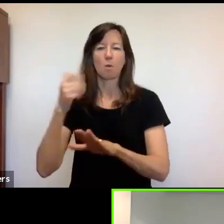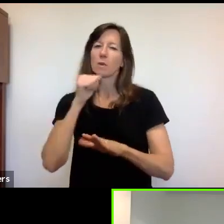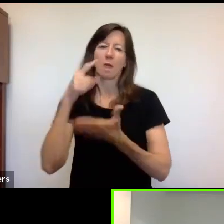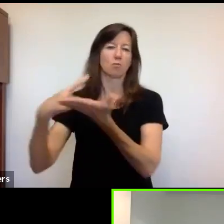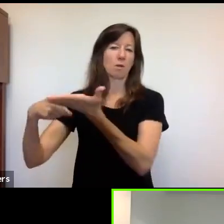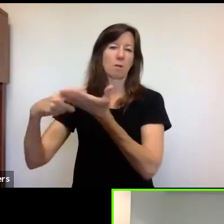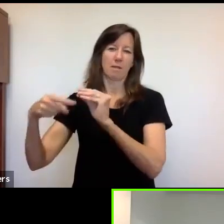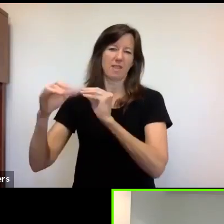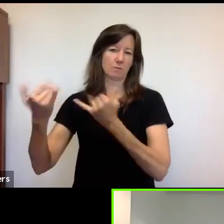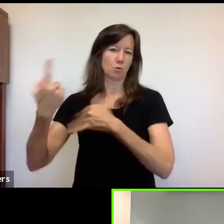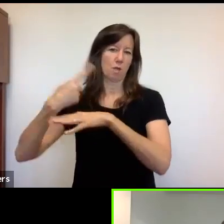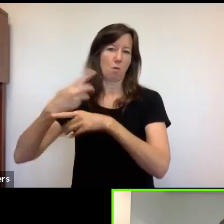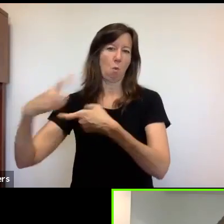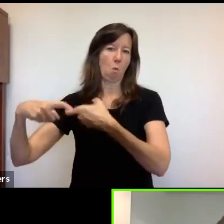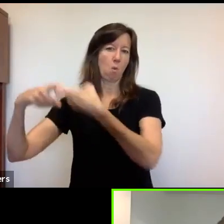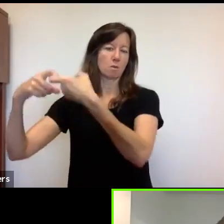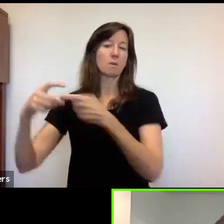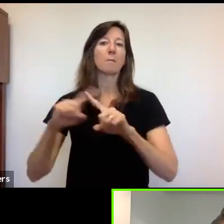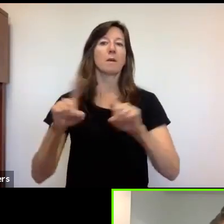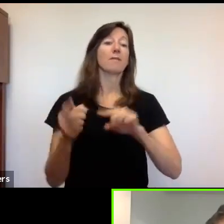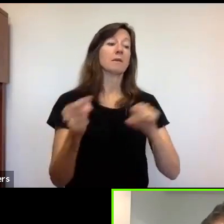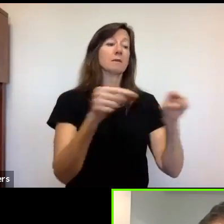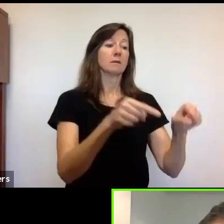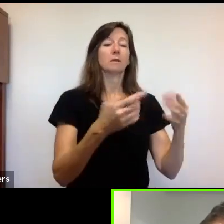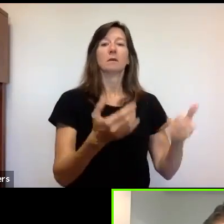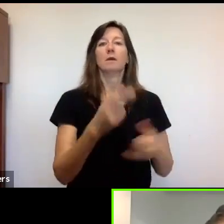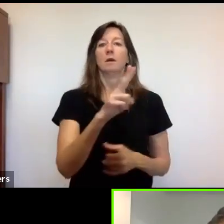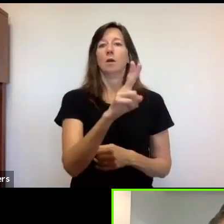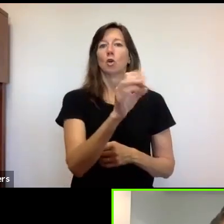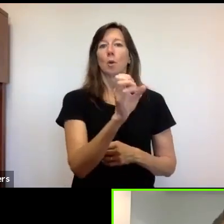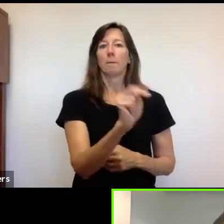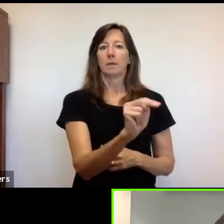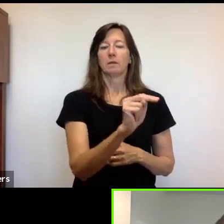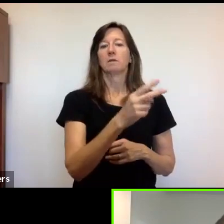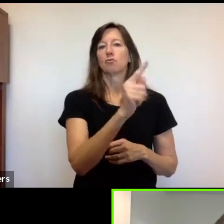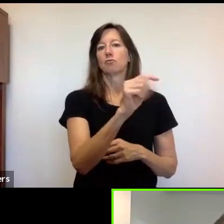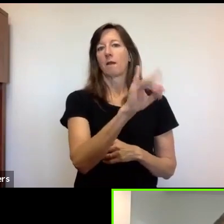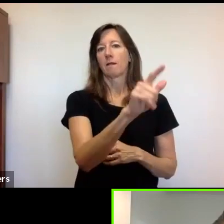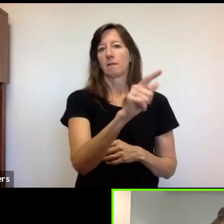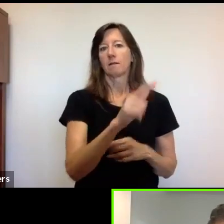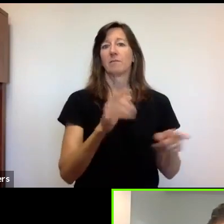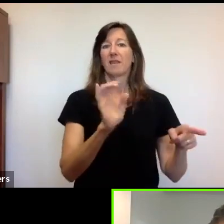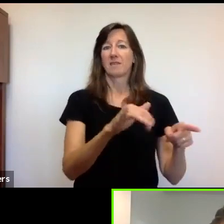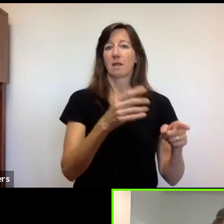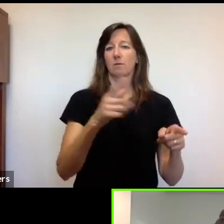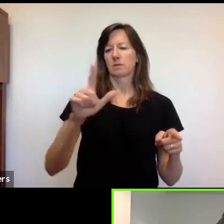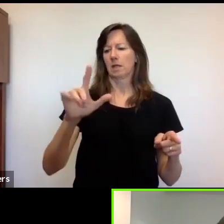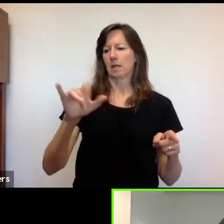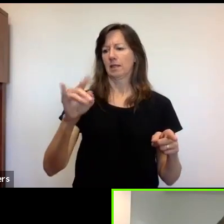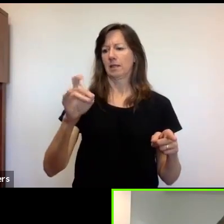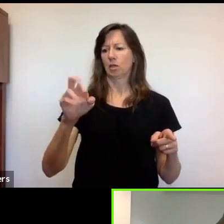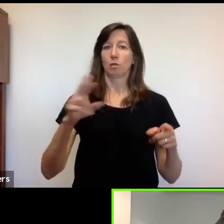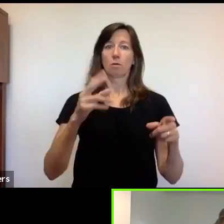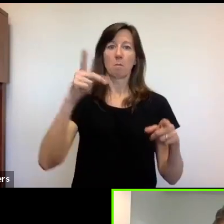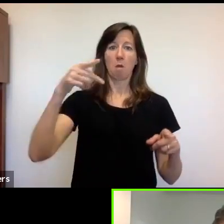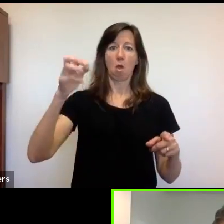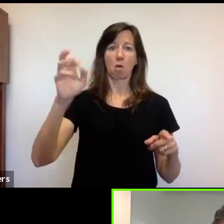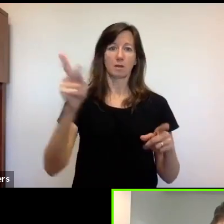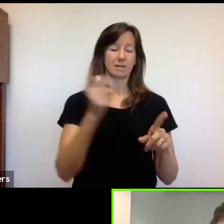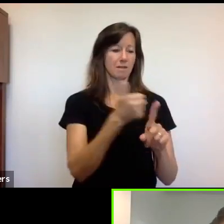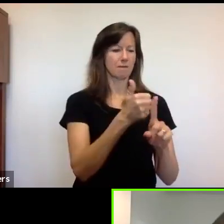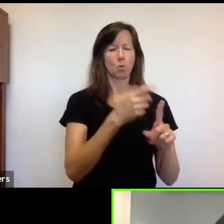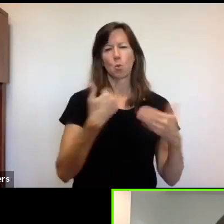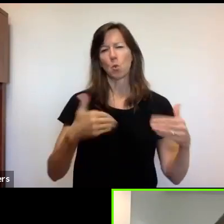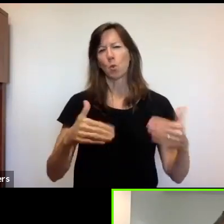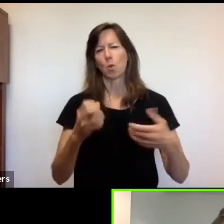is a transformative project. Linear parks have made significant differences in communities across the globe. And a